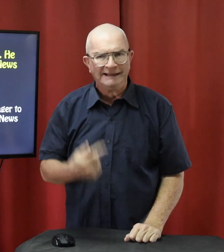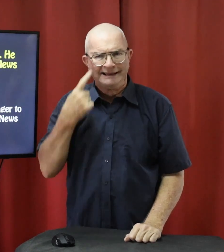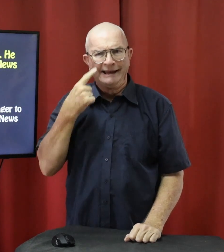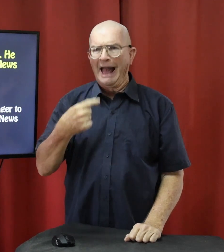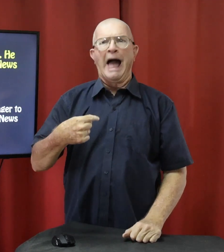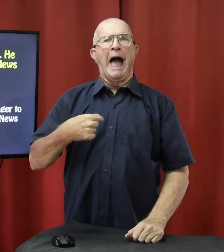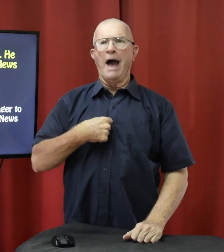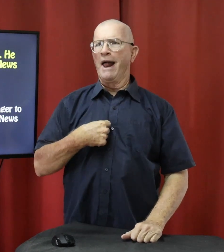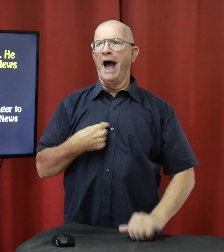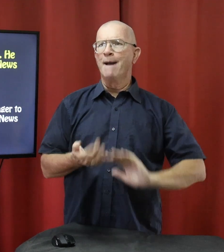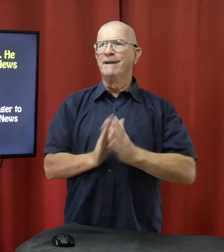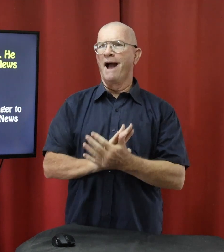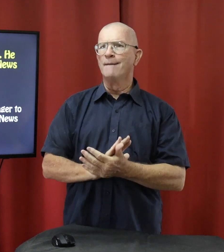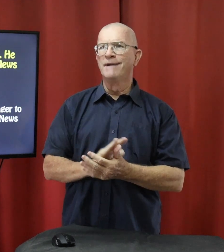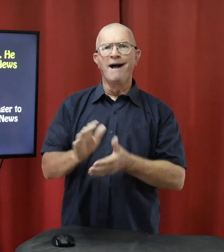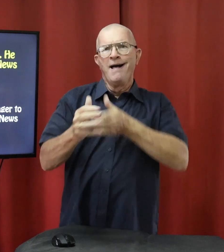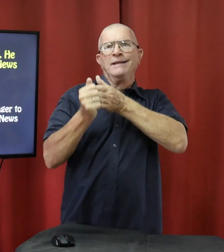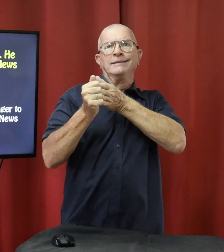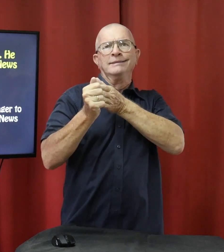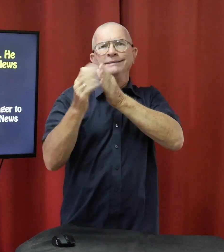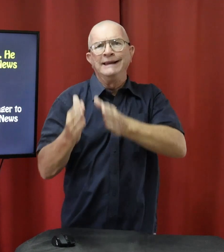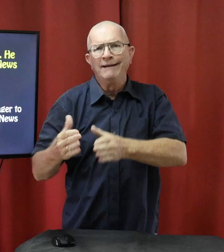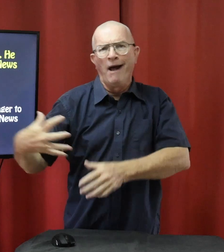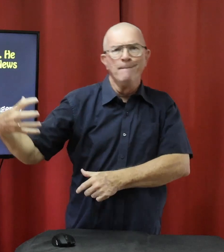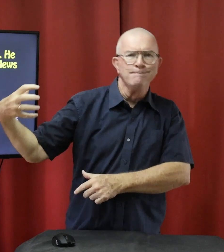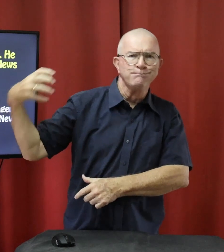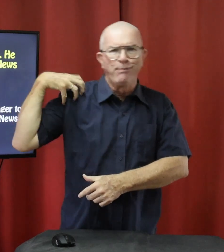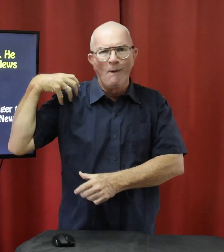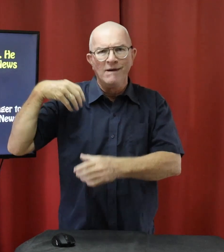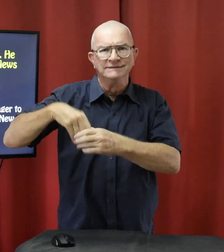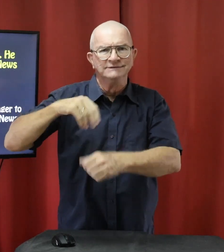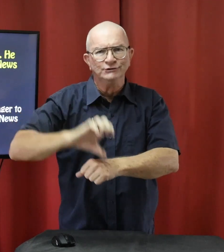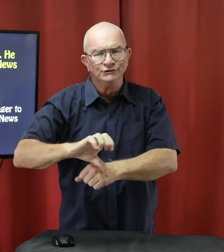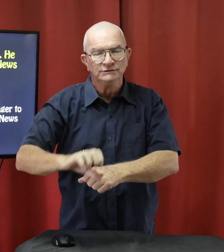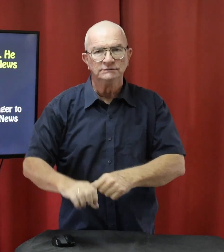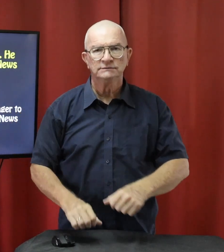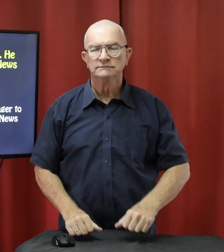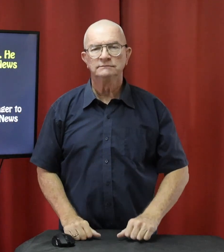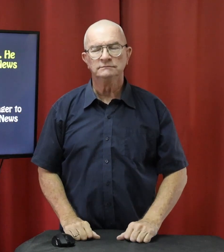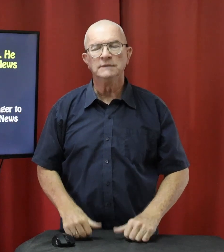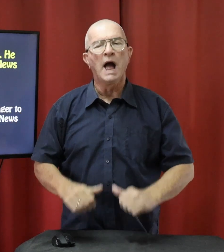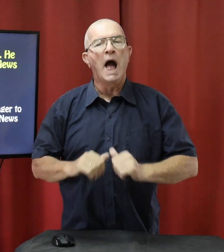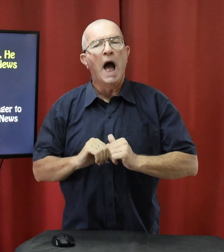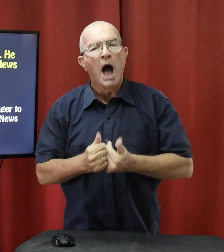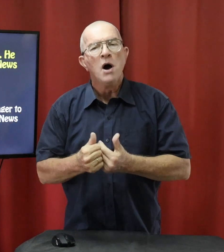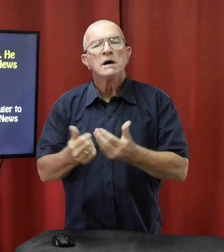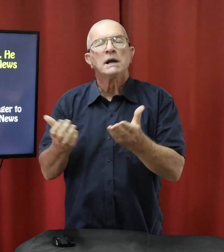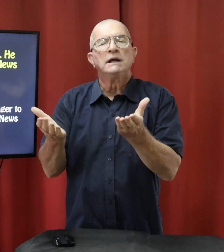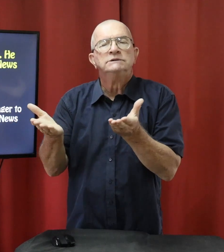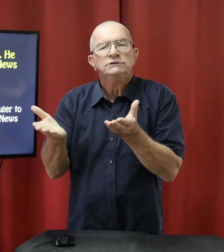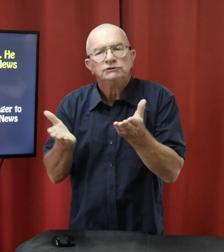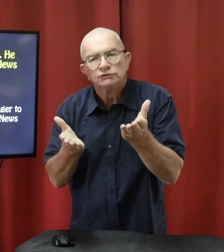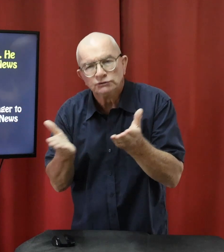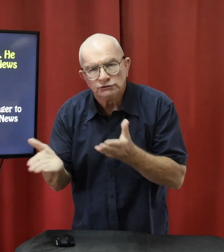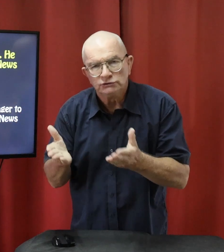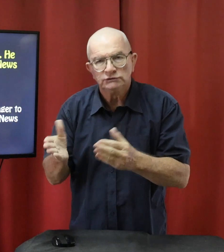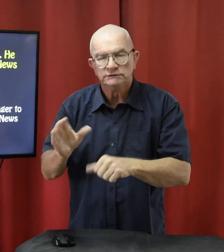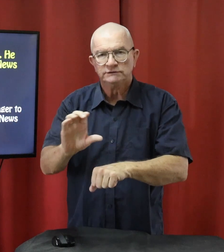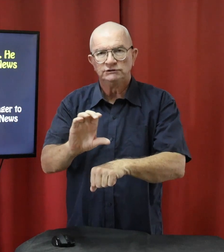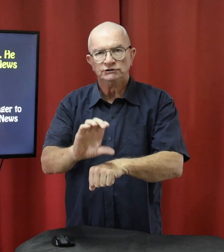We should not be thinking, "I'm becoming a leader, a boss in the church." No, think how I